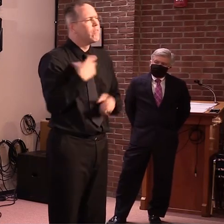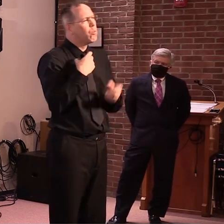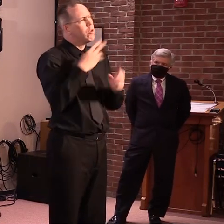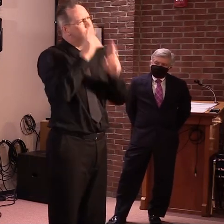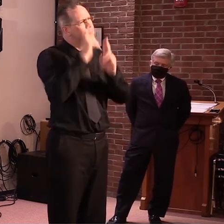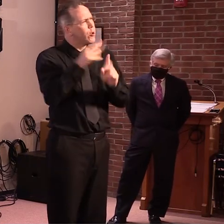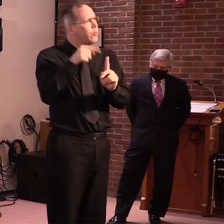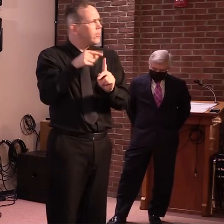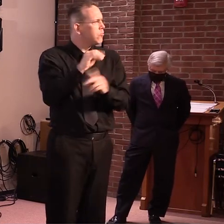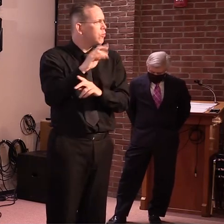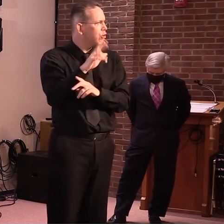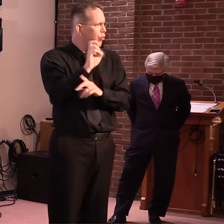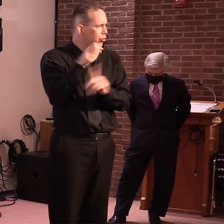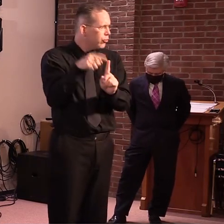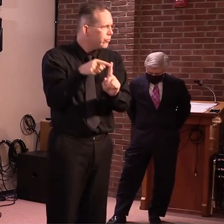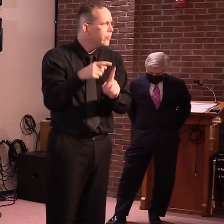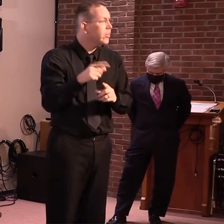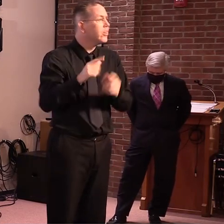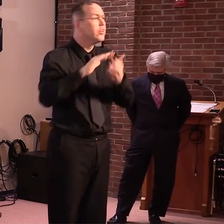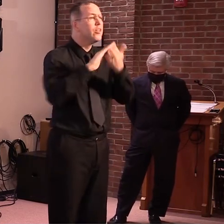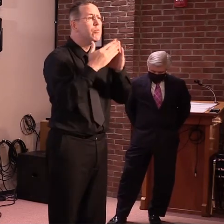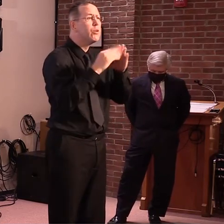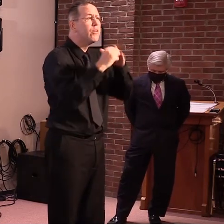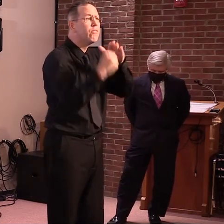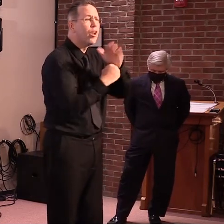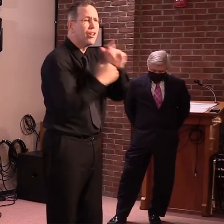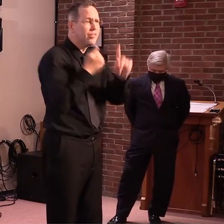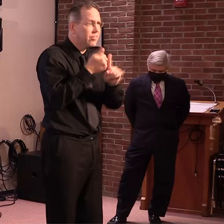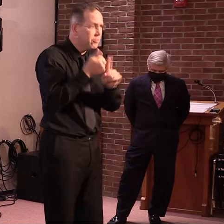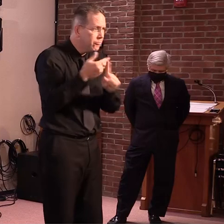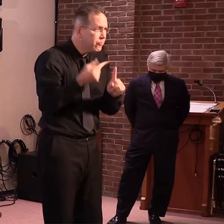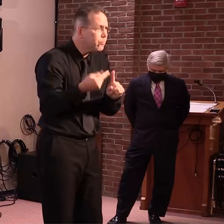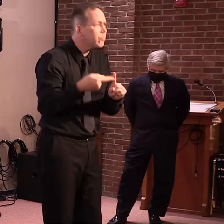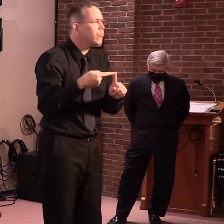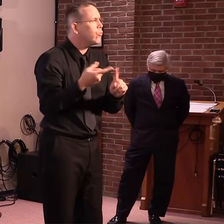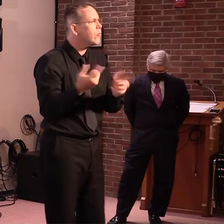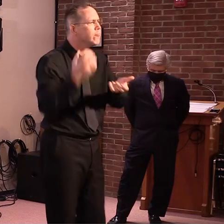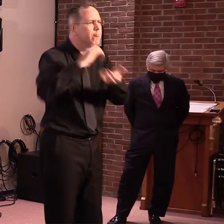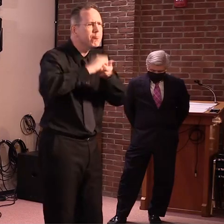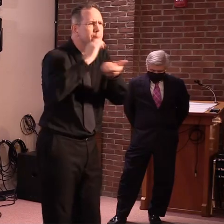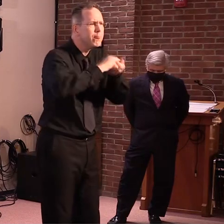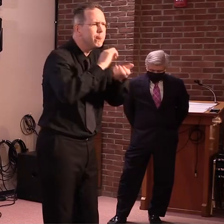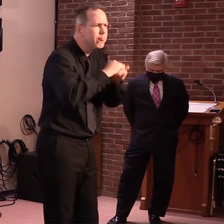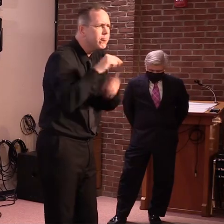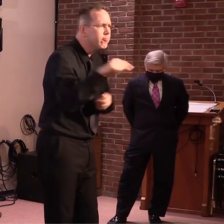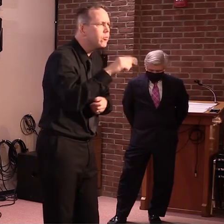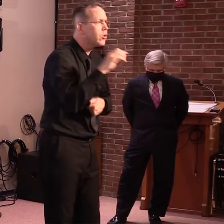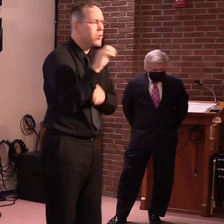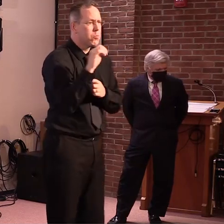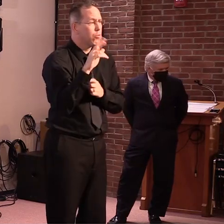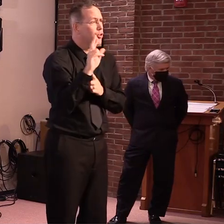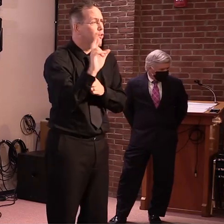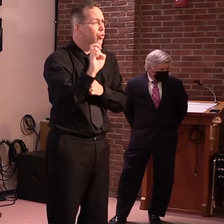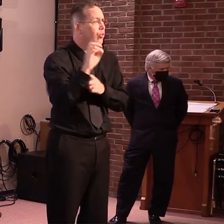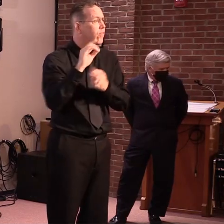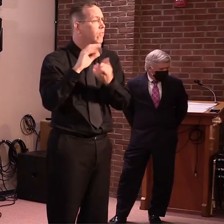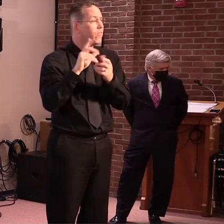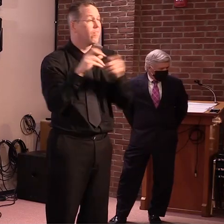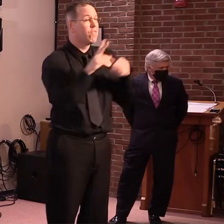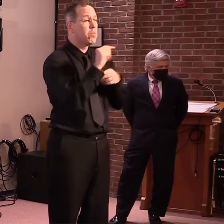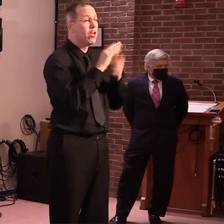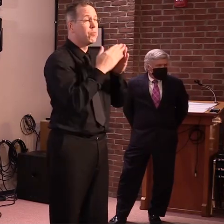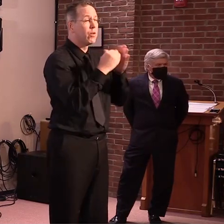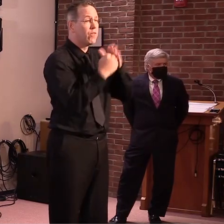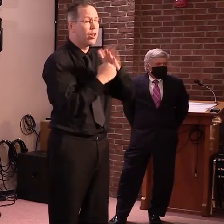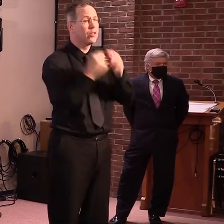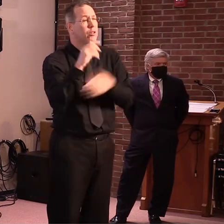Community Foundation has partnered with the McClure family on their philanthropy for more than 30 years and has served as home for the J. Warren